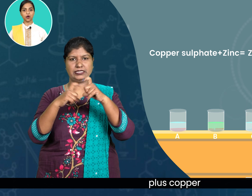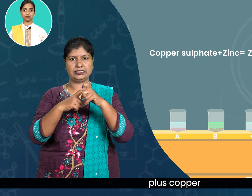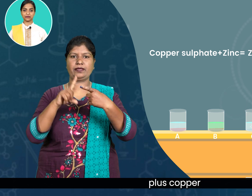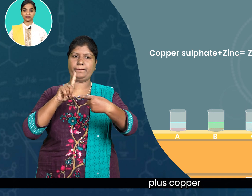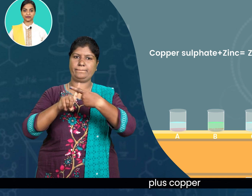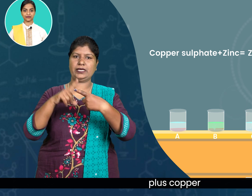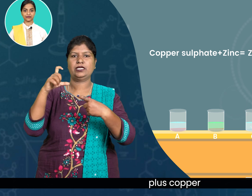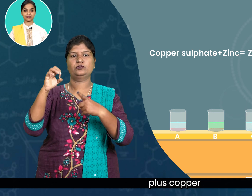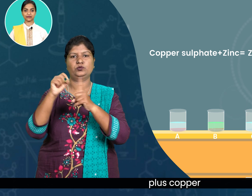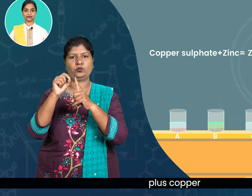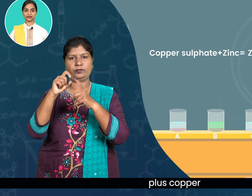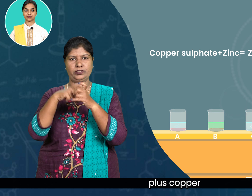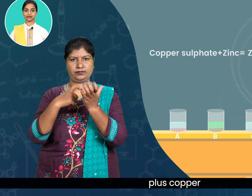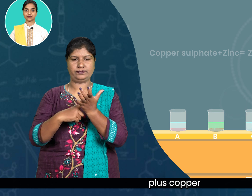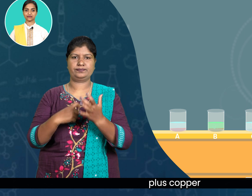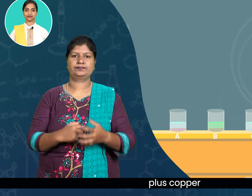plus copper.